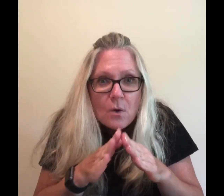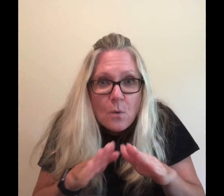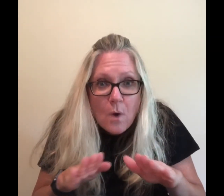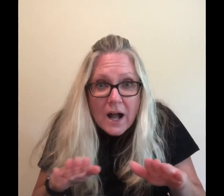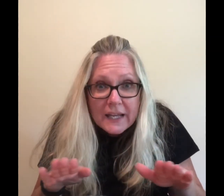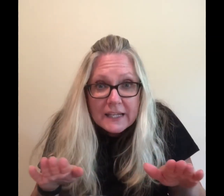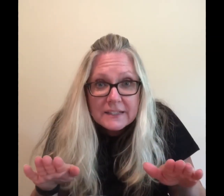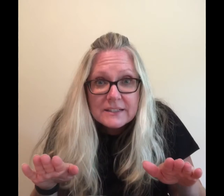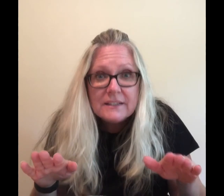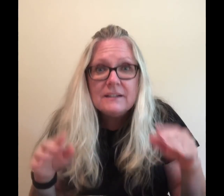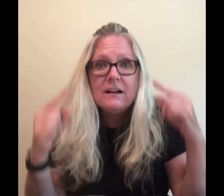Quiet,